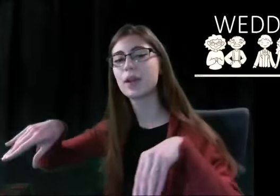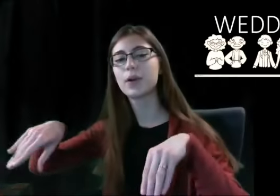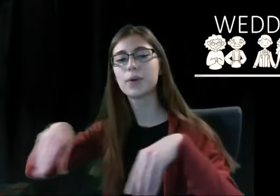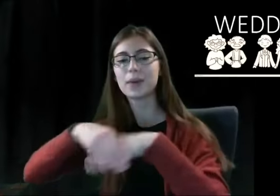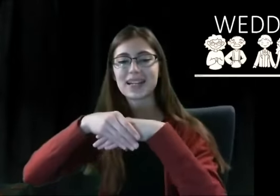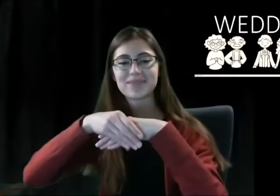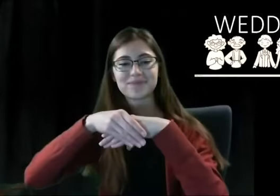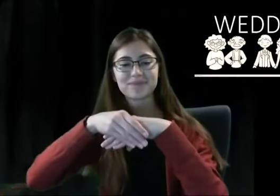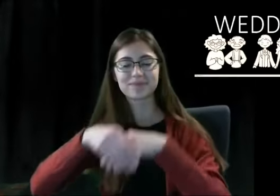wedding,